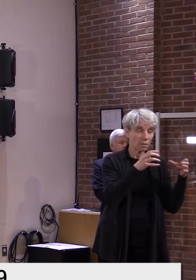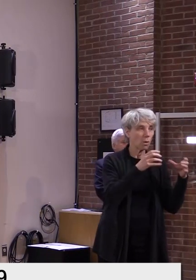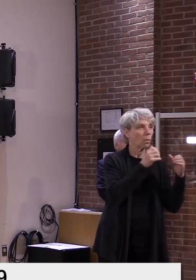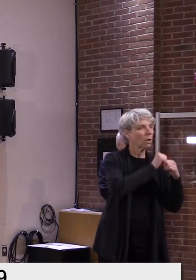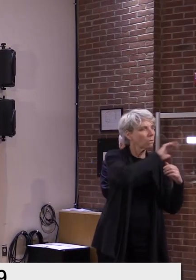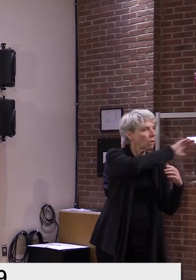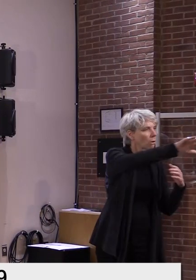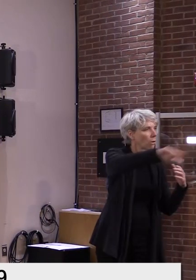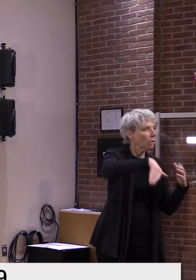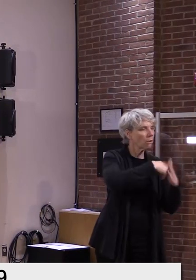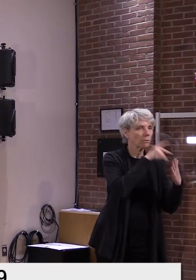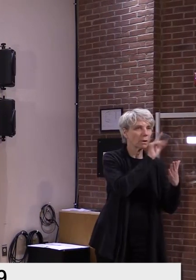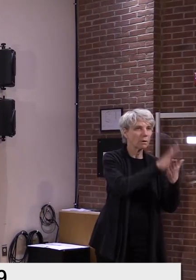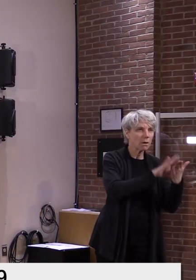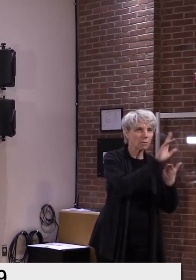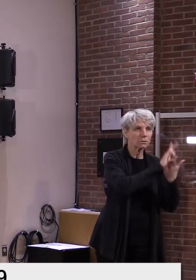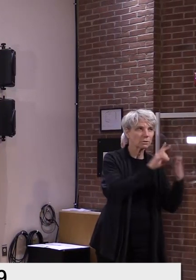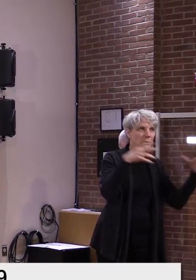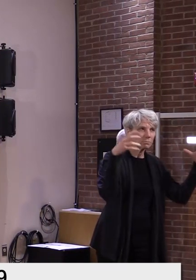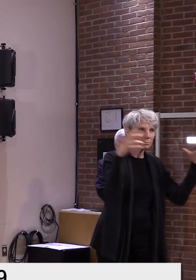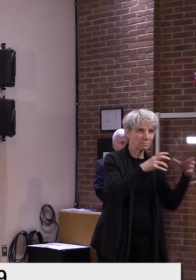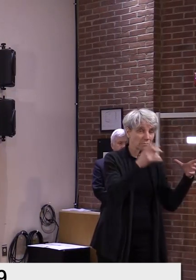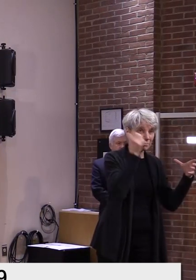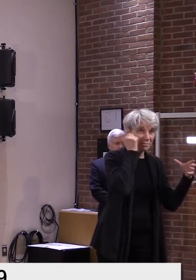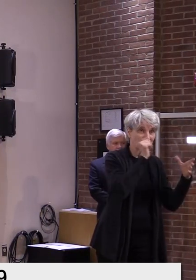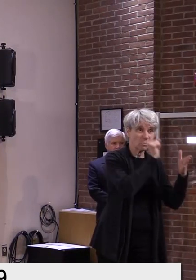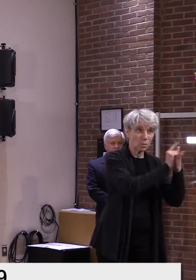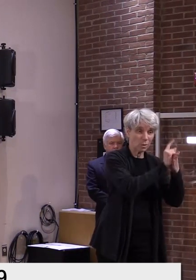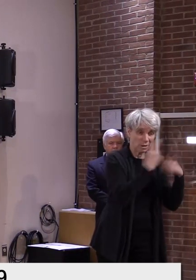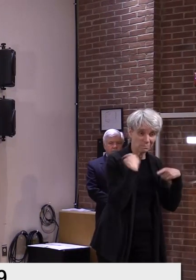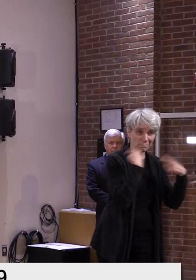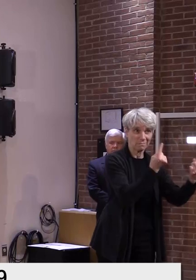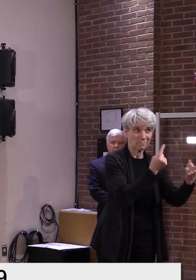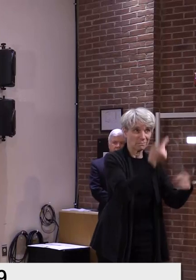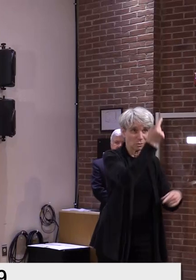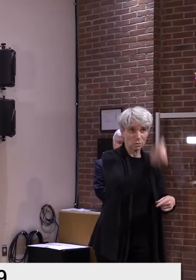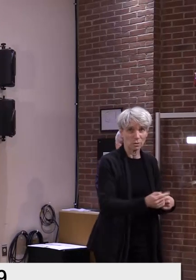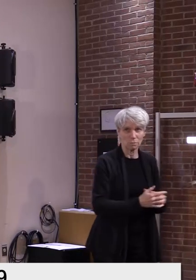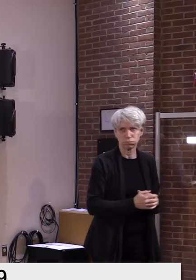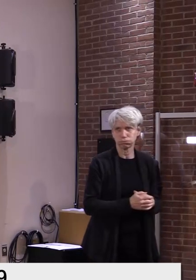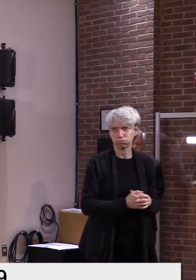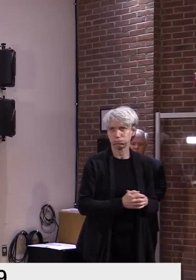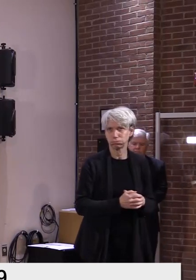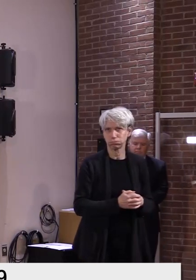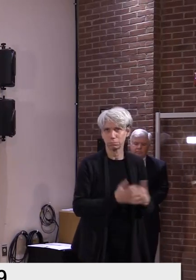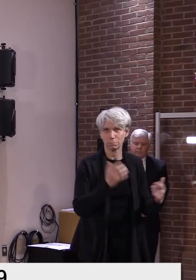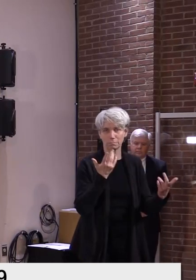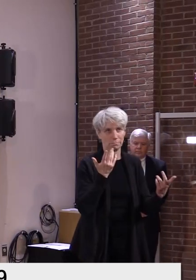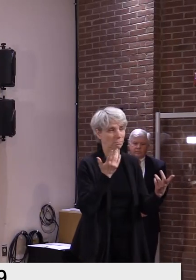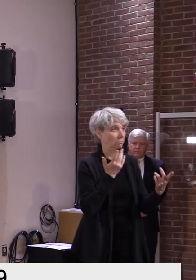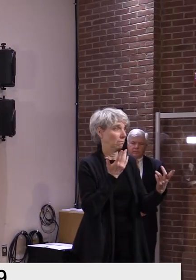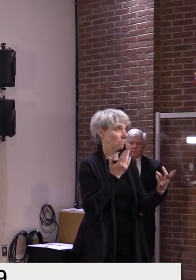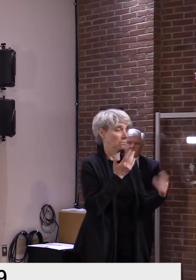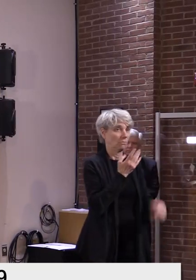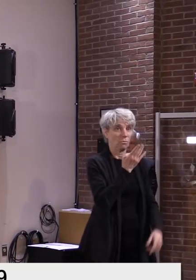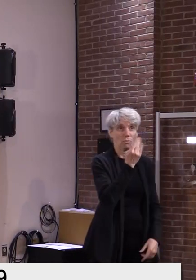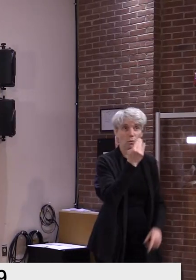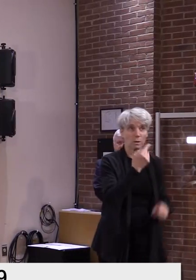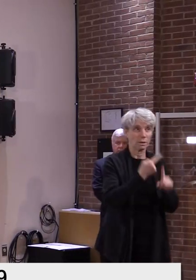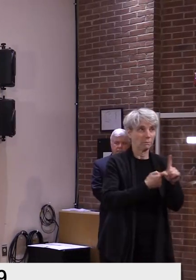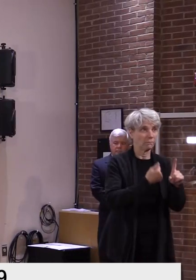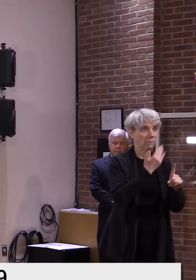colleges weekly for way over a year now. And it's been such a